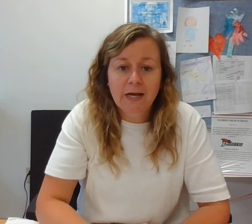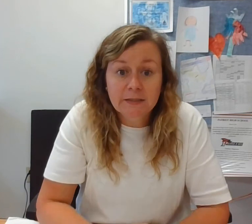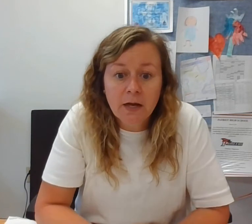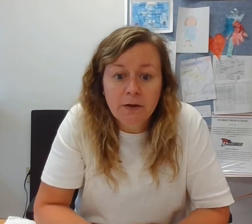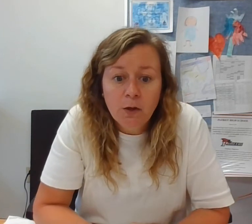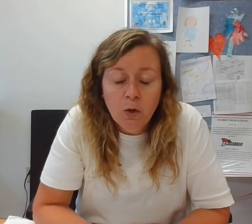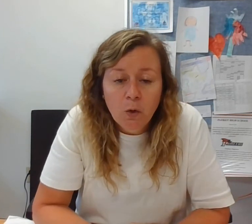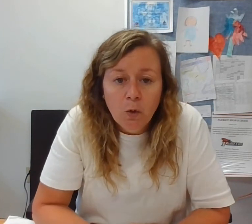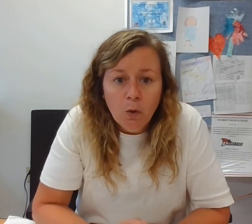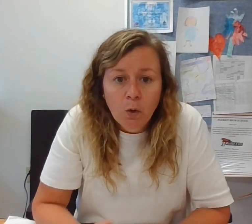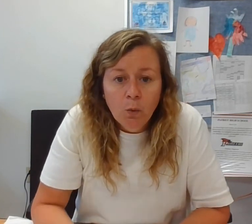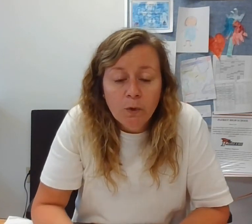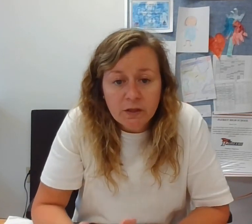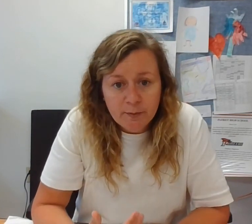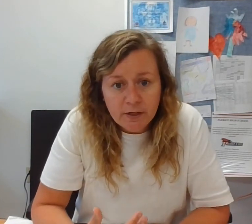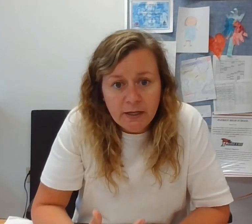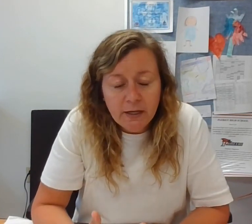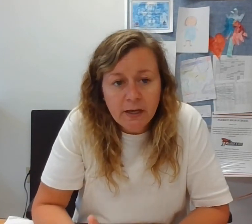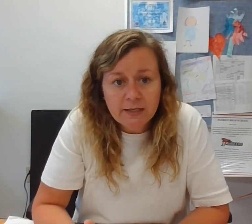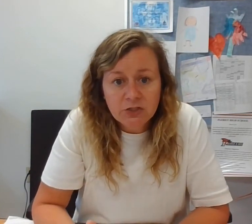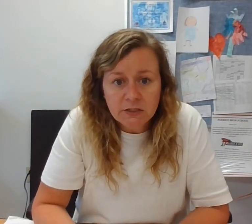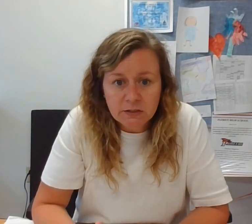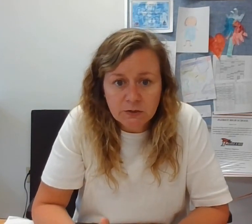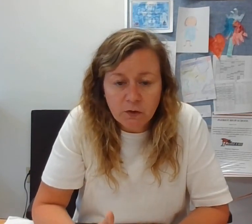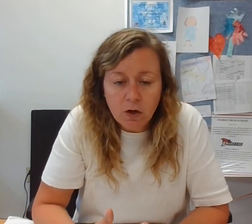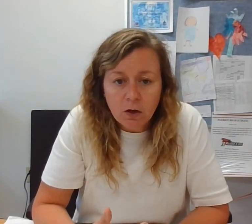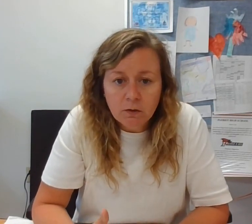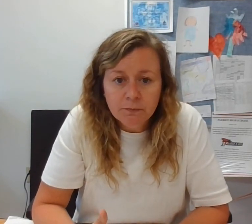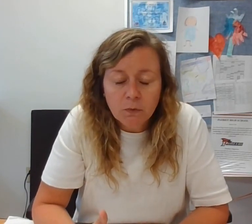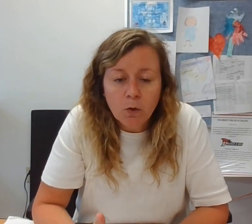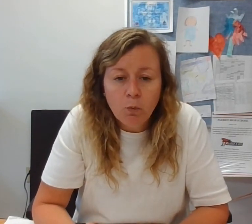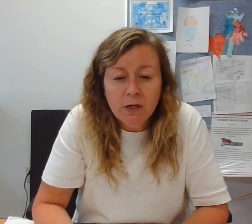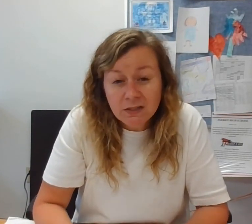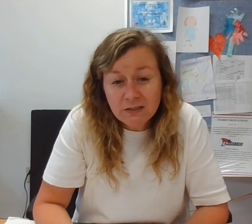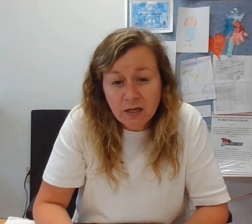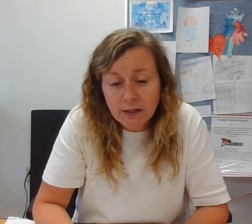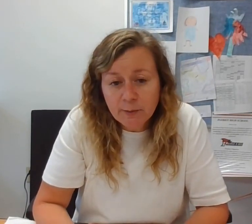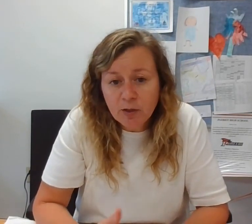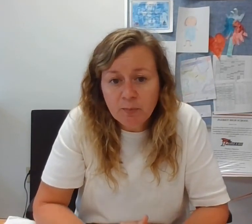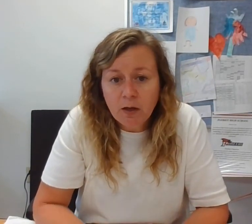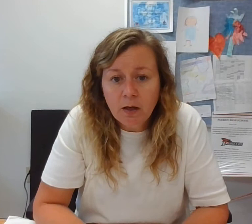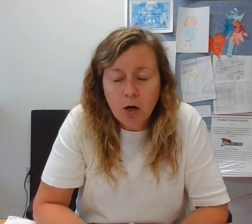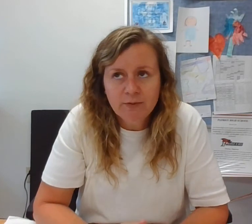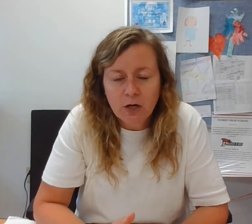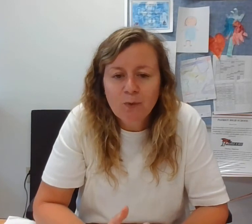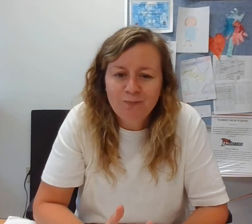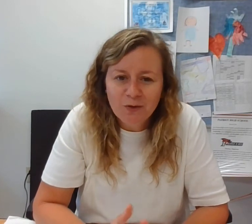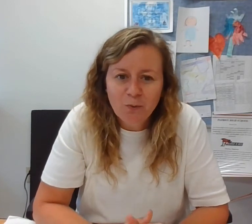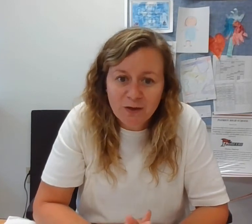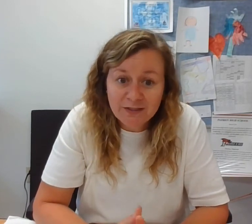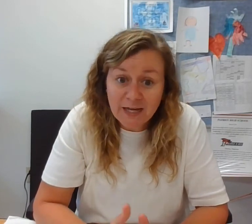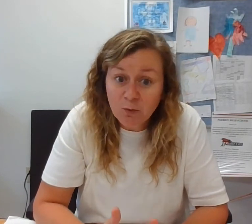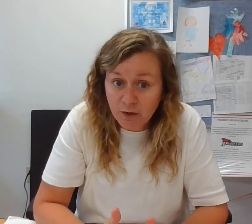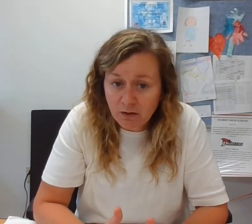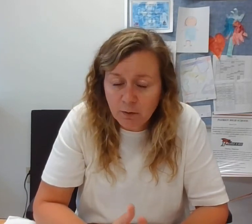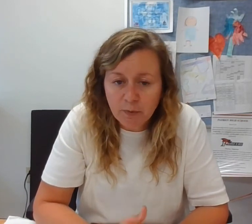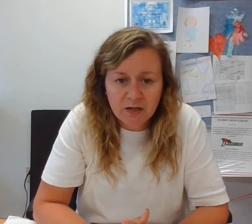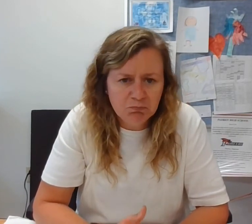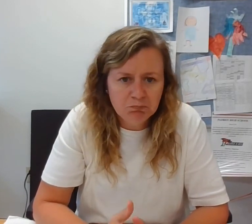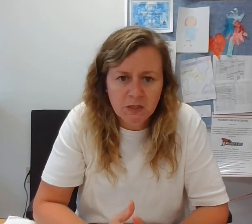line. With liberty and justice for all. We could sign liberty, we could sign with, but it's